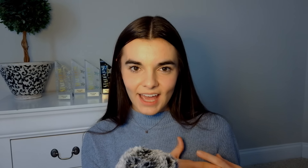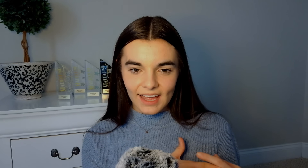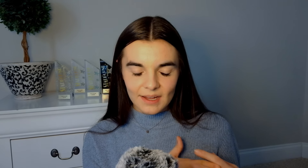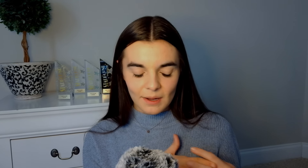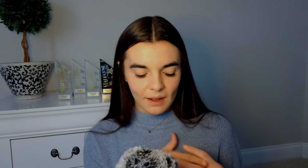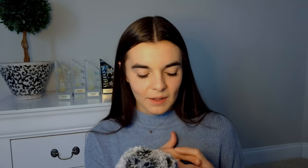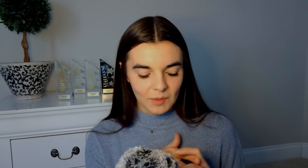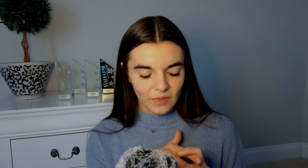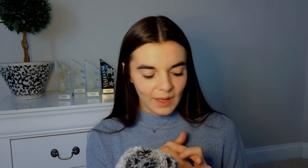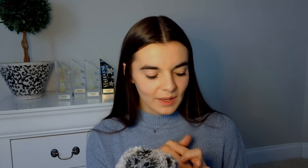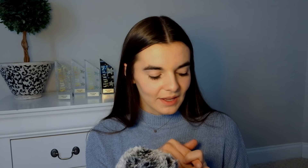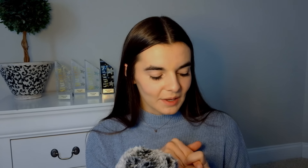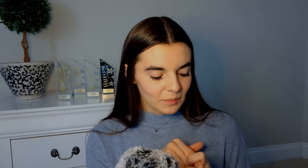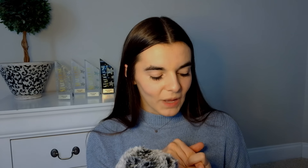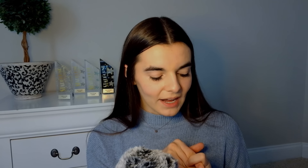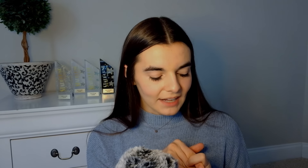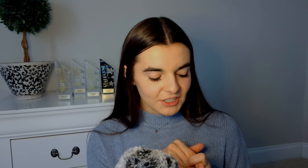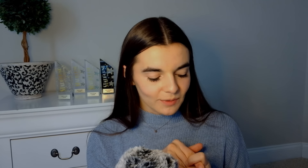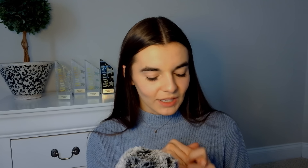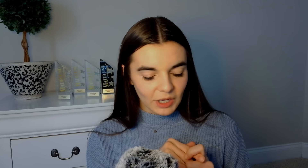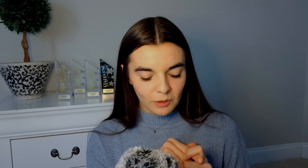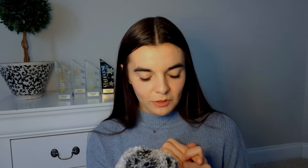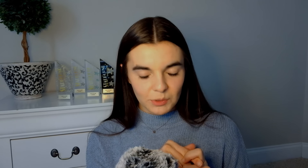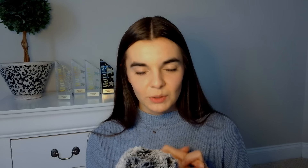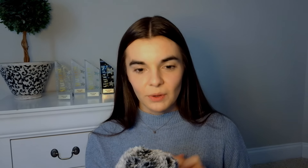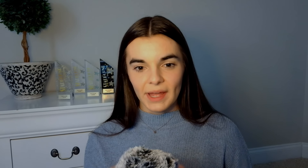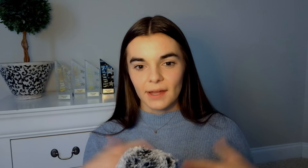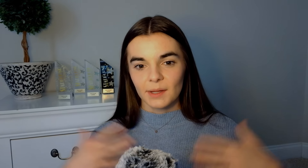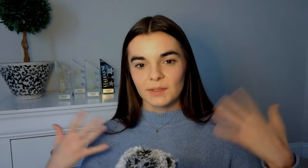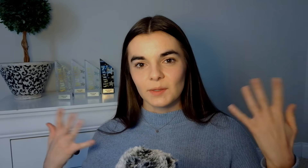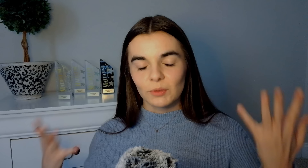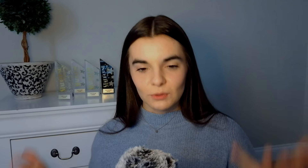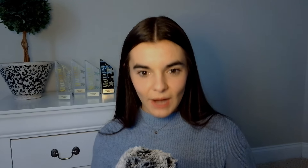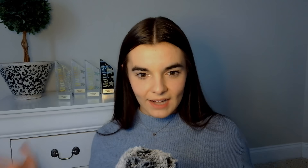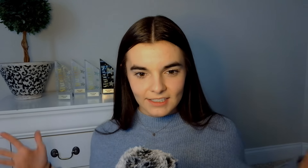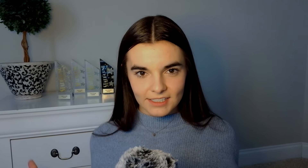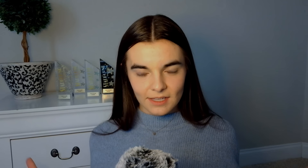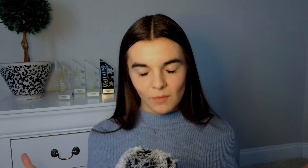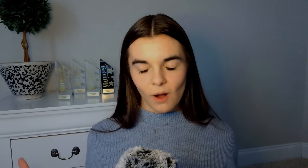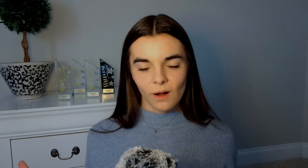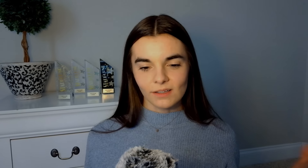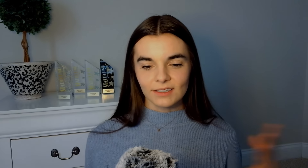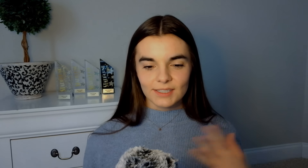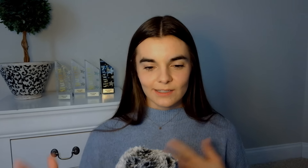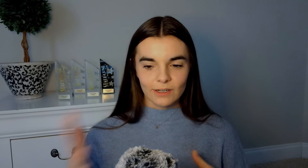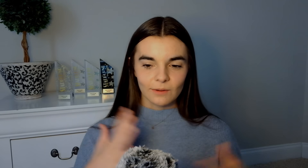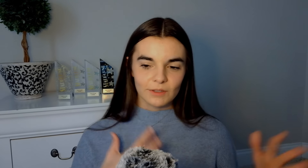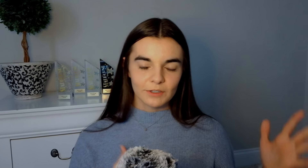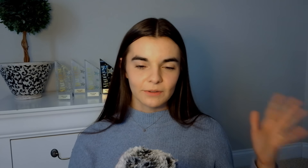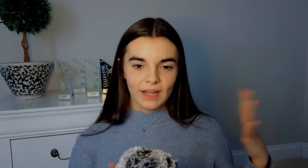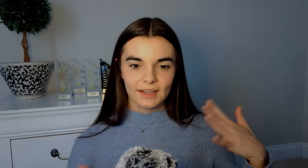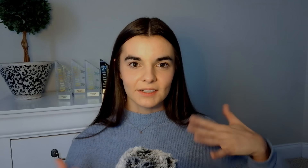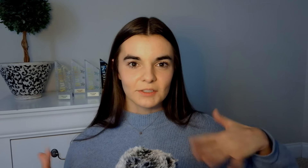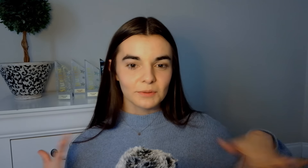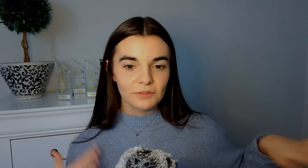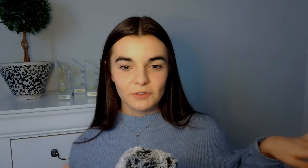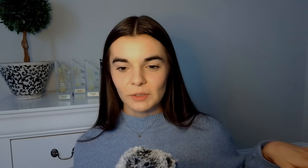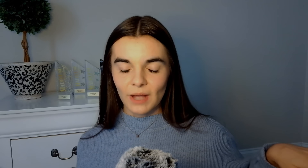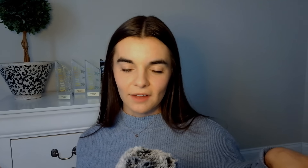today. But I just want to go through and practice them all. So go through and review